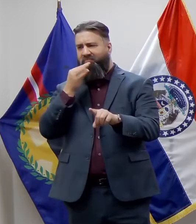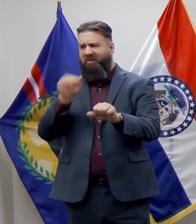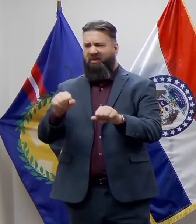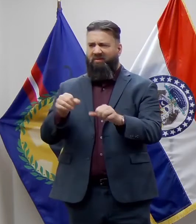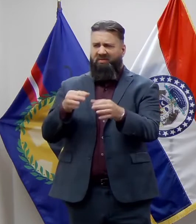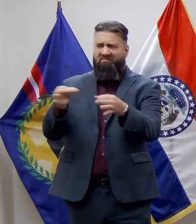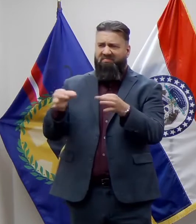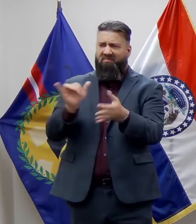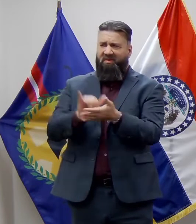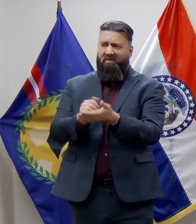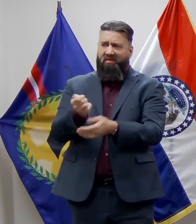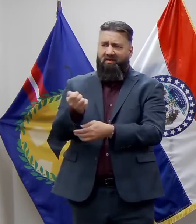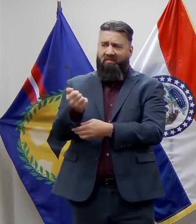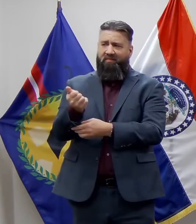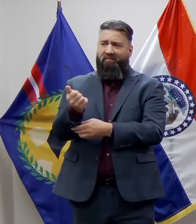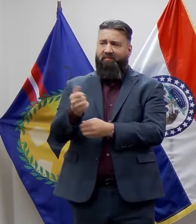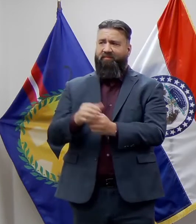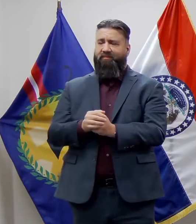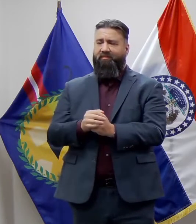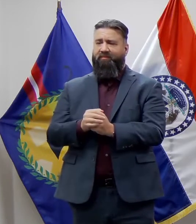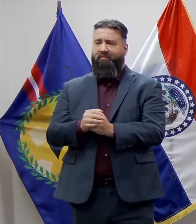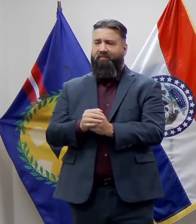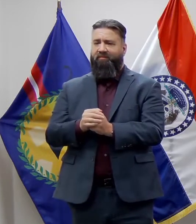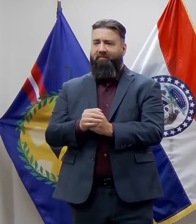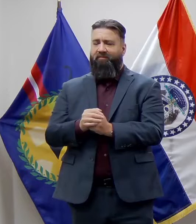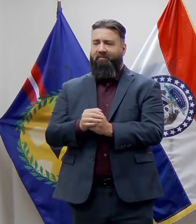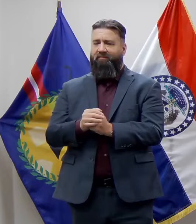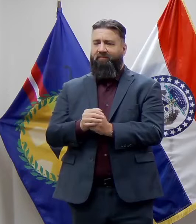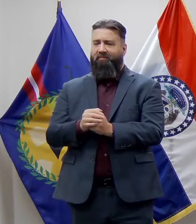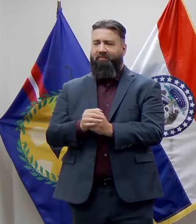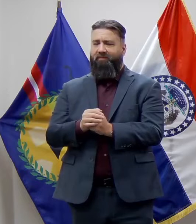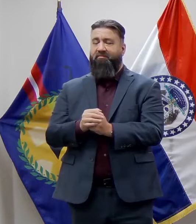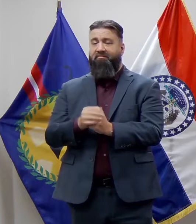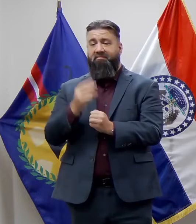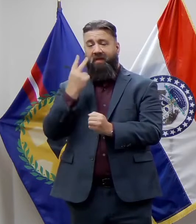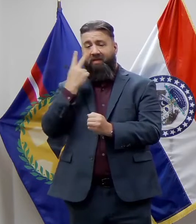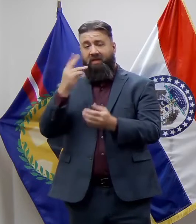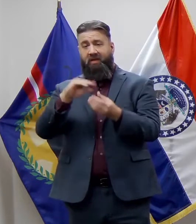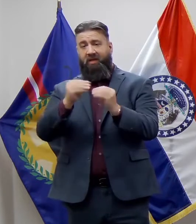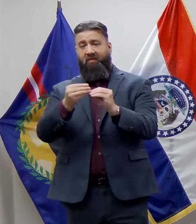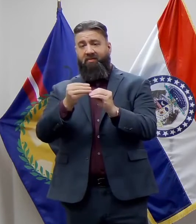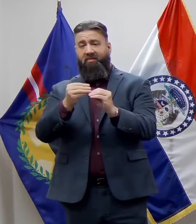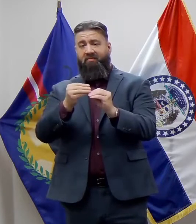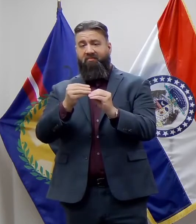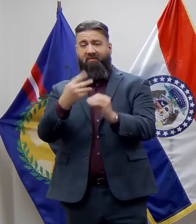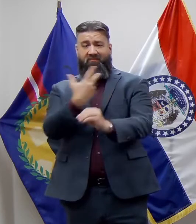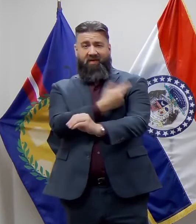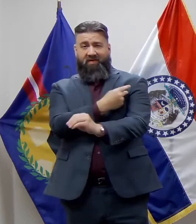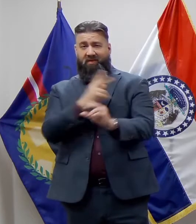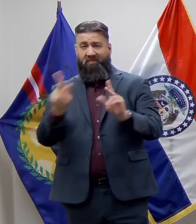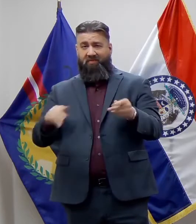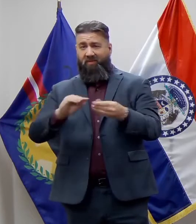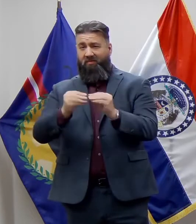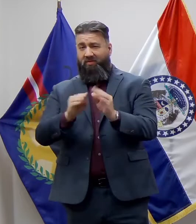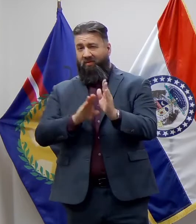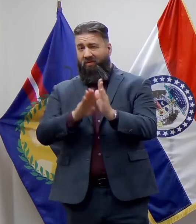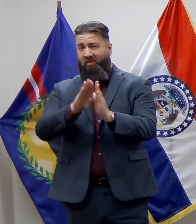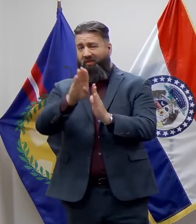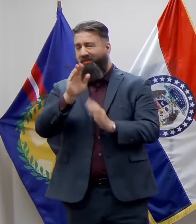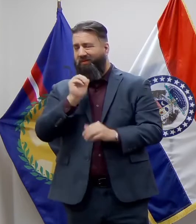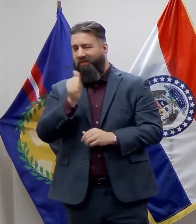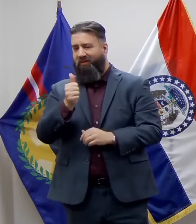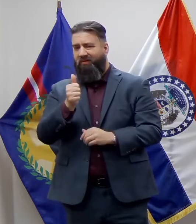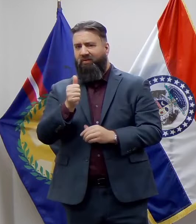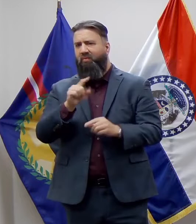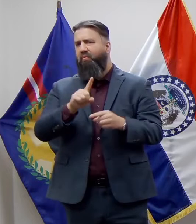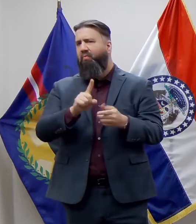And I see our numbers of people getting vaccinated not increasing by much, so what's the plan there if there's